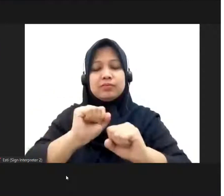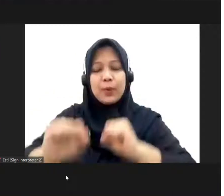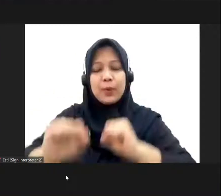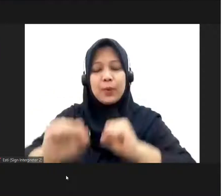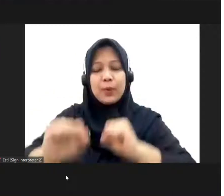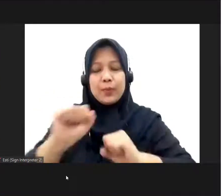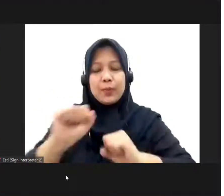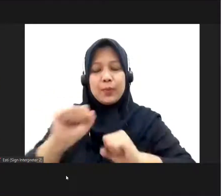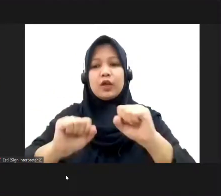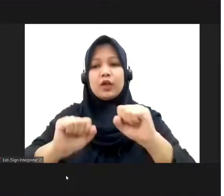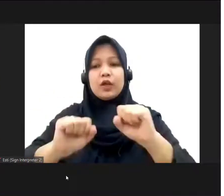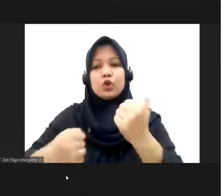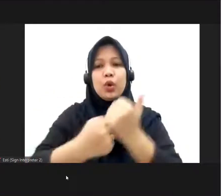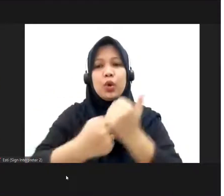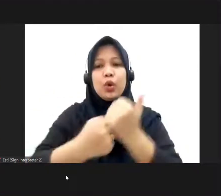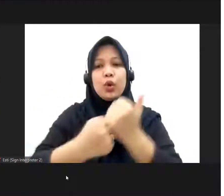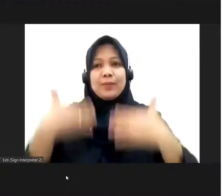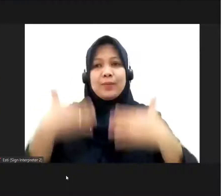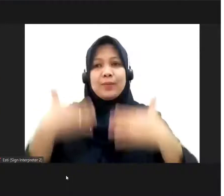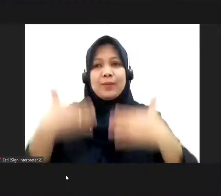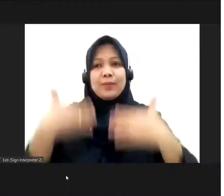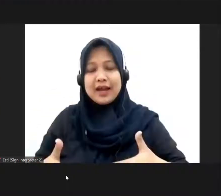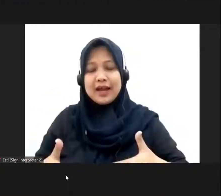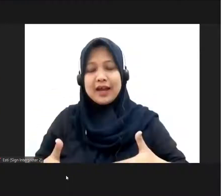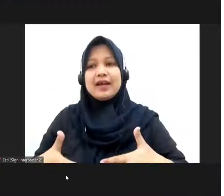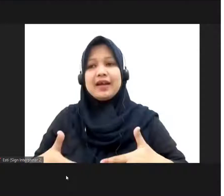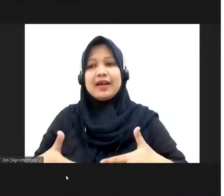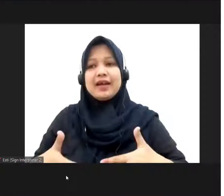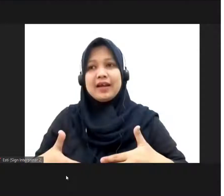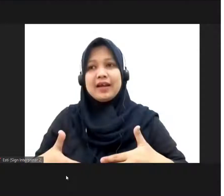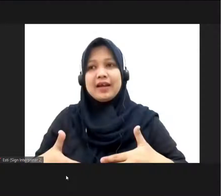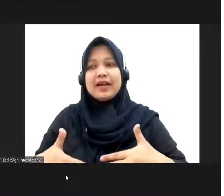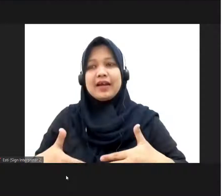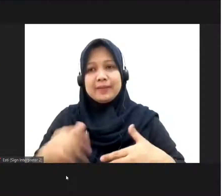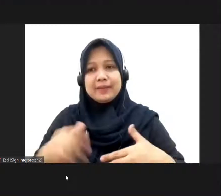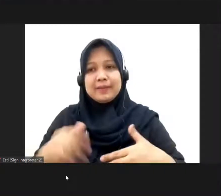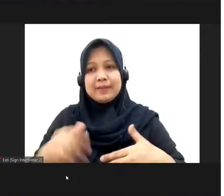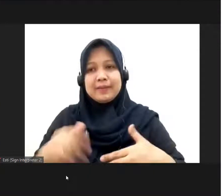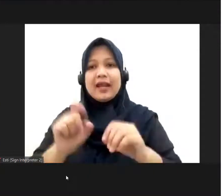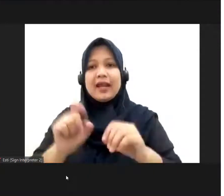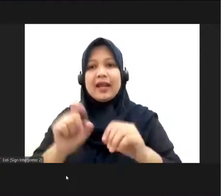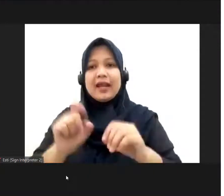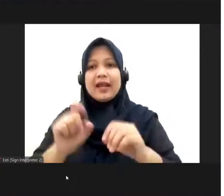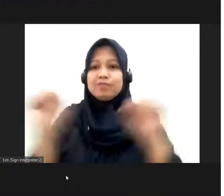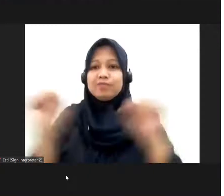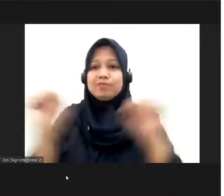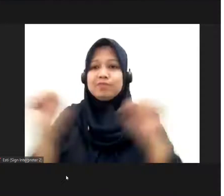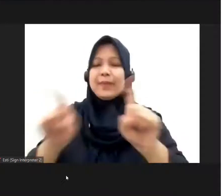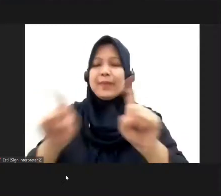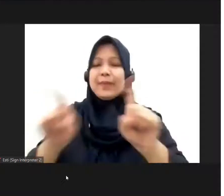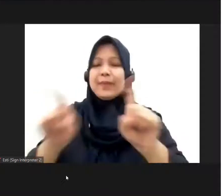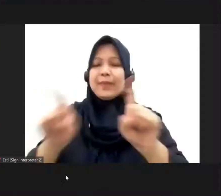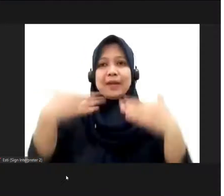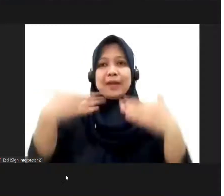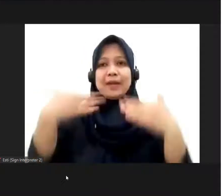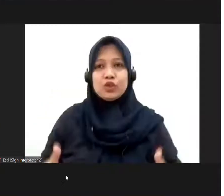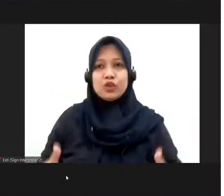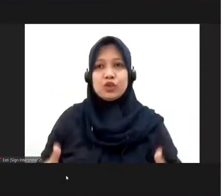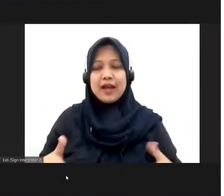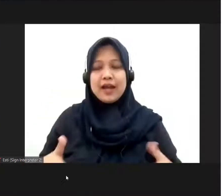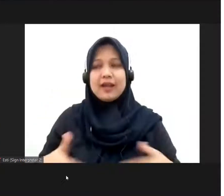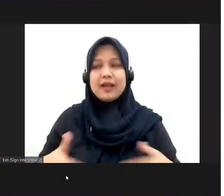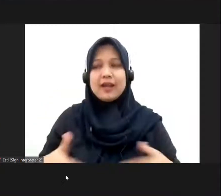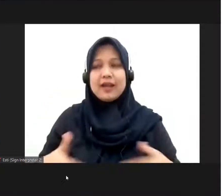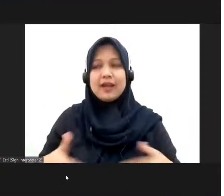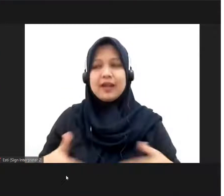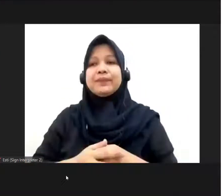support, as well as provision of immediate life-saving assistance, and also restrictions on communications